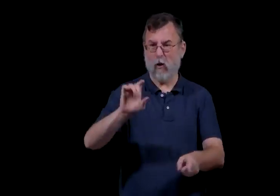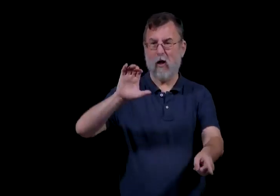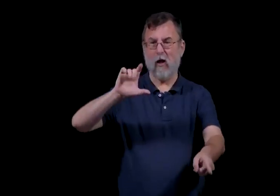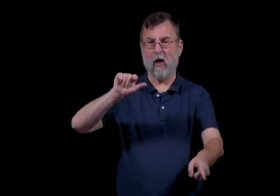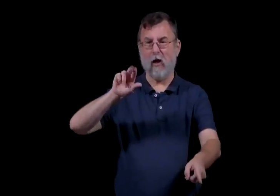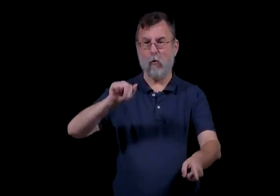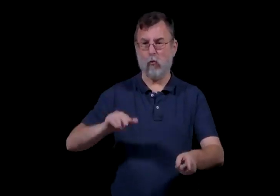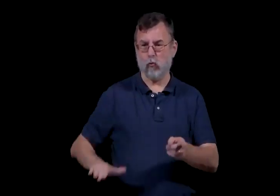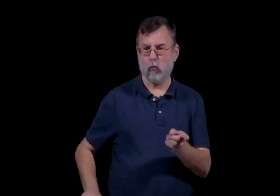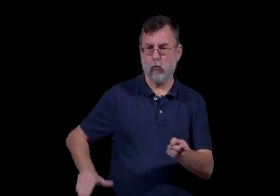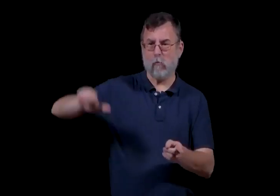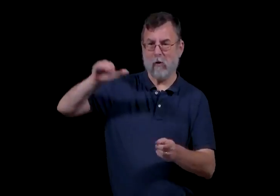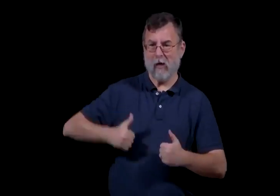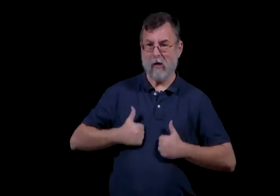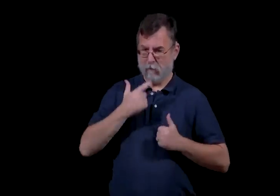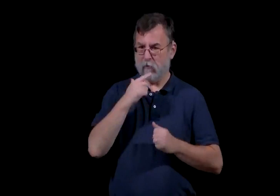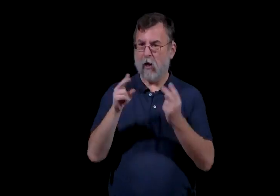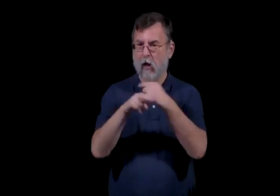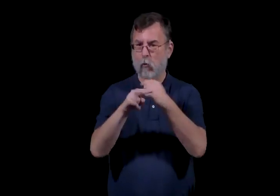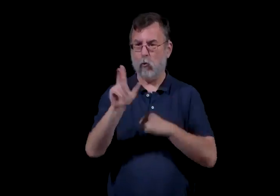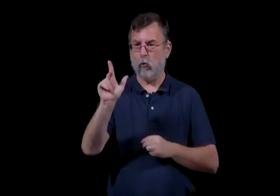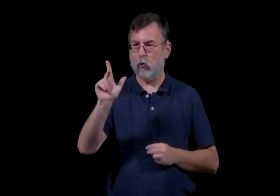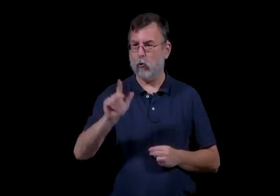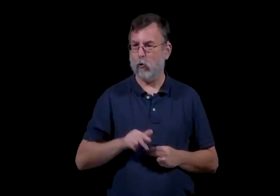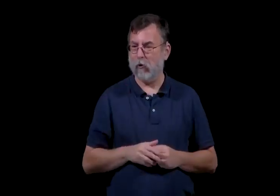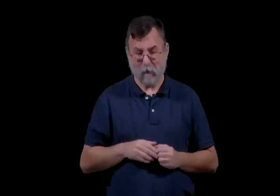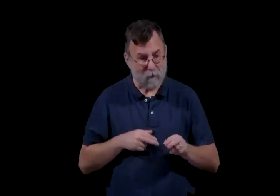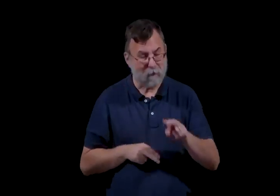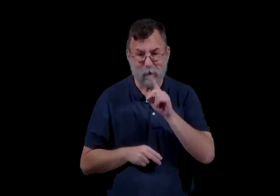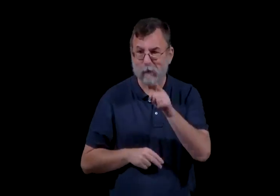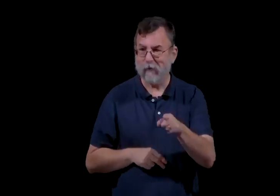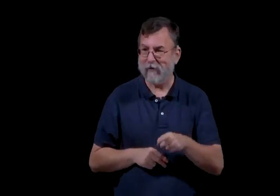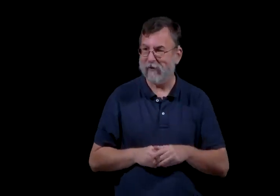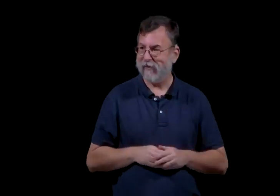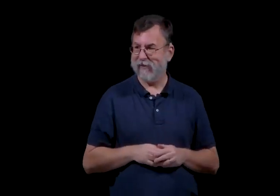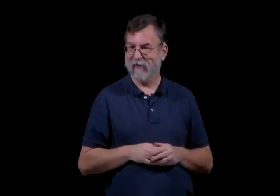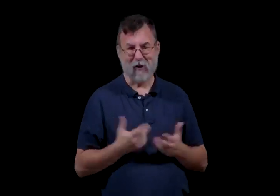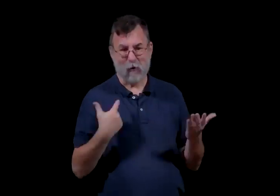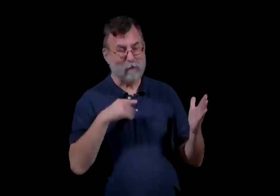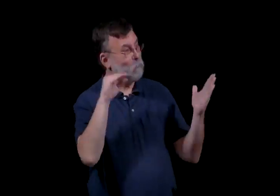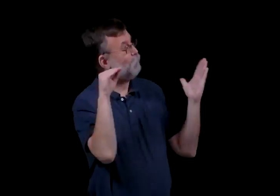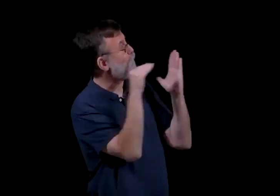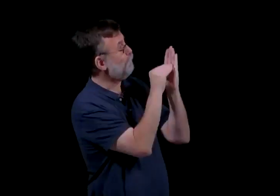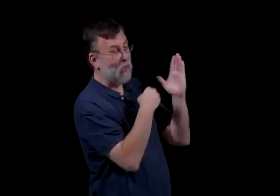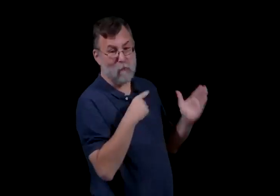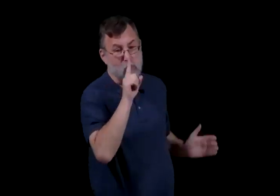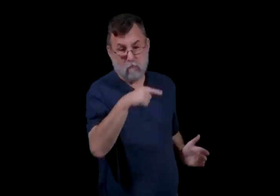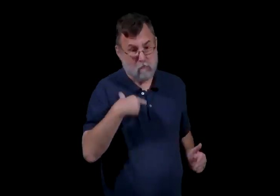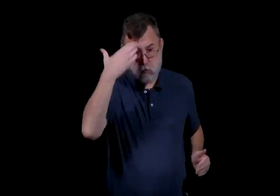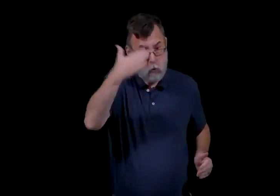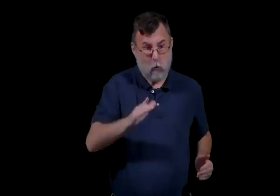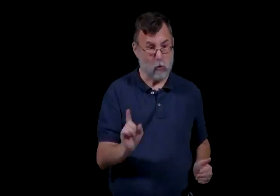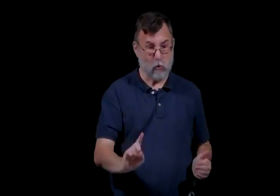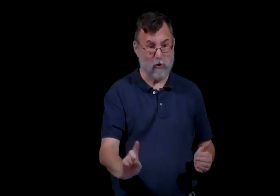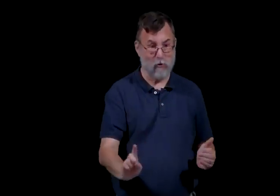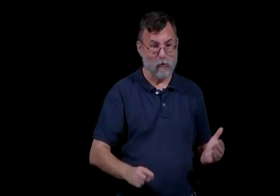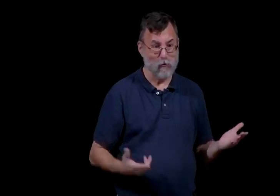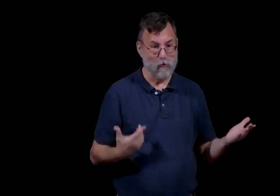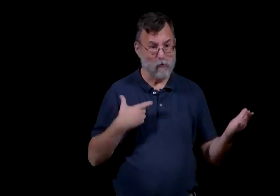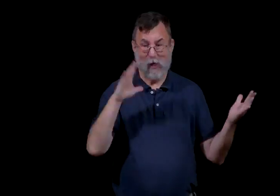23. She says that's County Road. She grew up and lived on Highway 23 when she was growing up. This is Diane Edwards saying that.